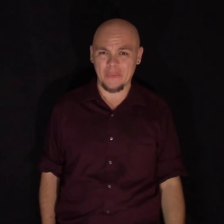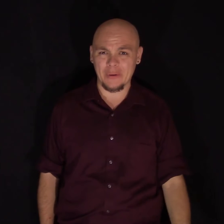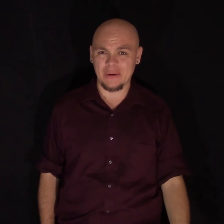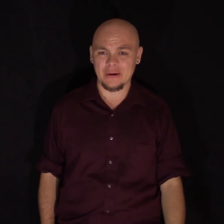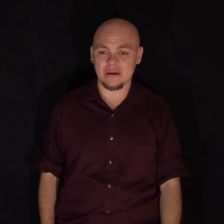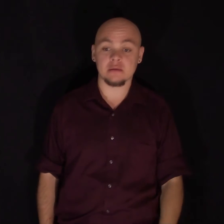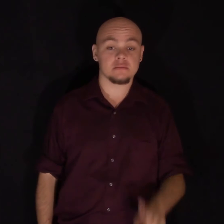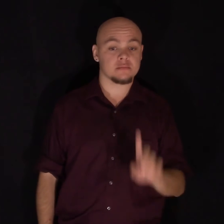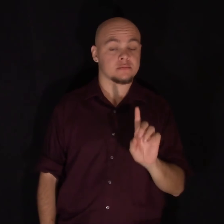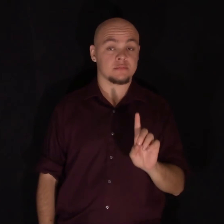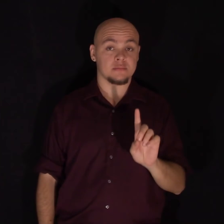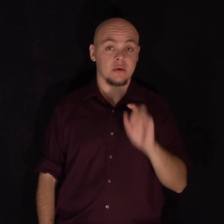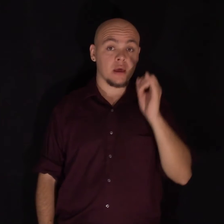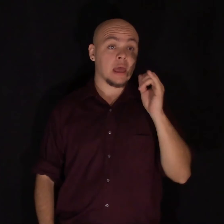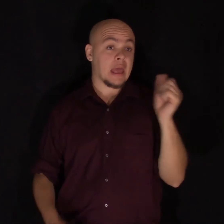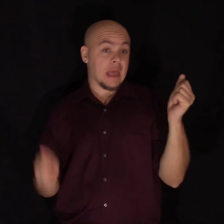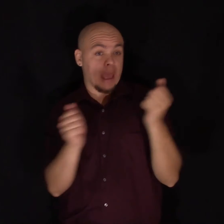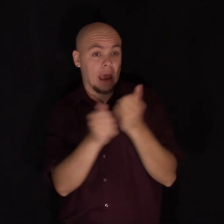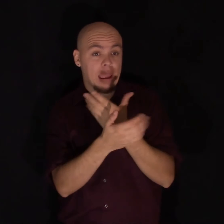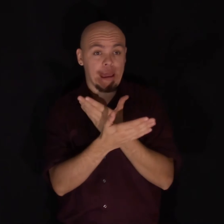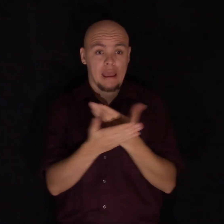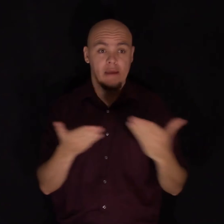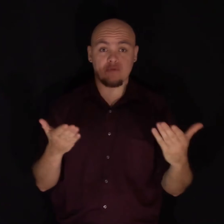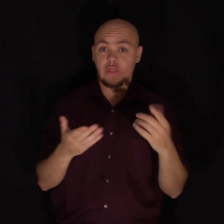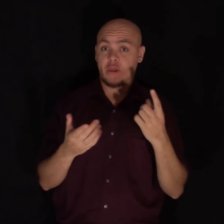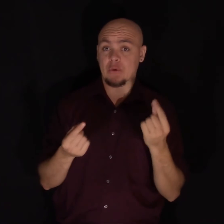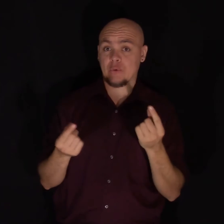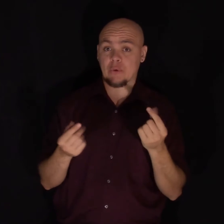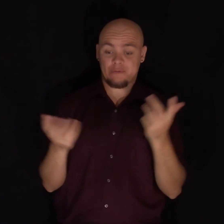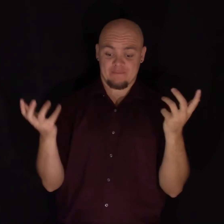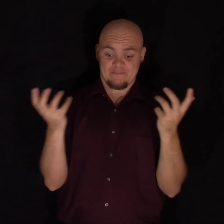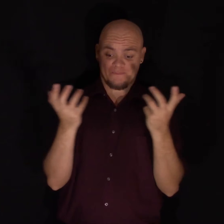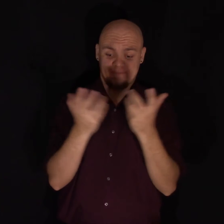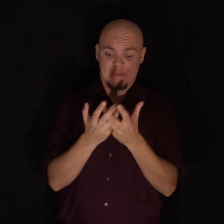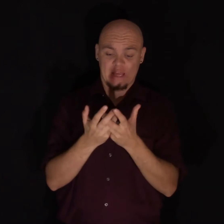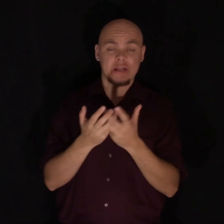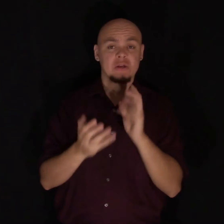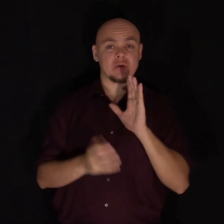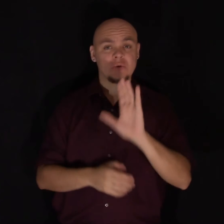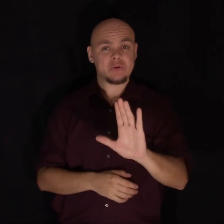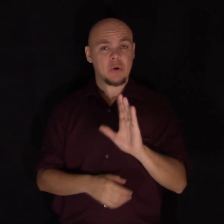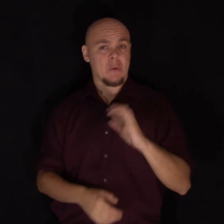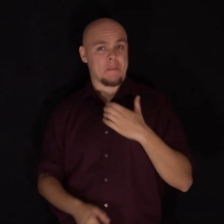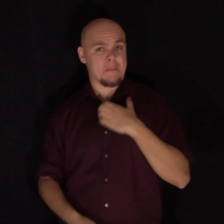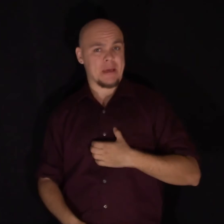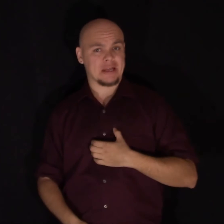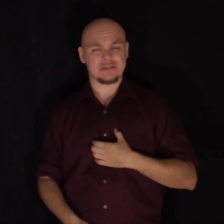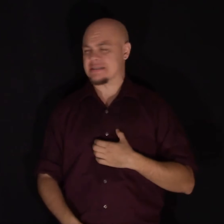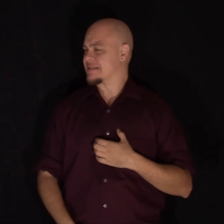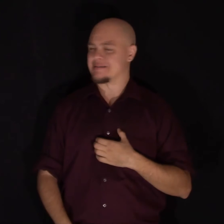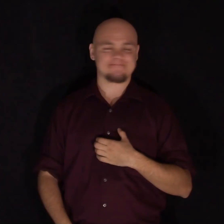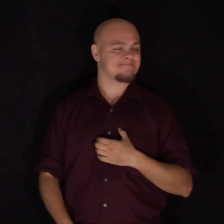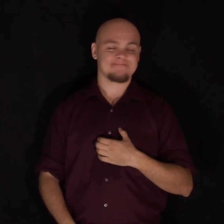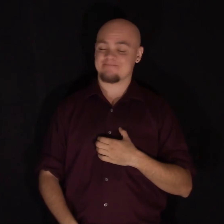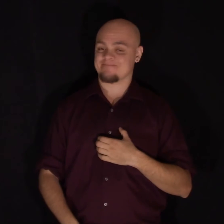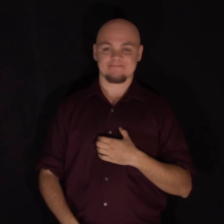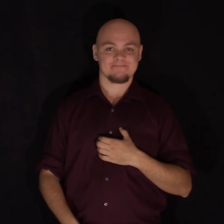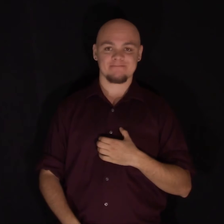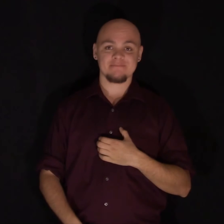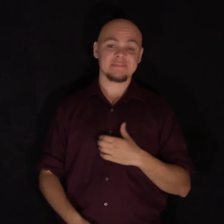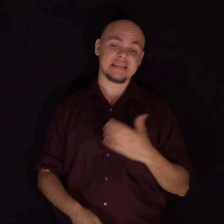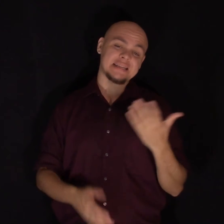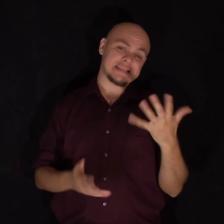Truly. But this idea that everything you're supposed to do should fit into this passion vertical is unrealistic. And I'll say it,